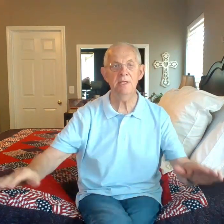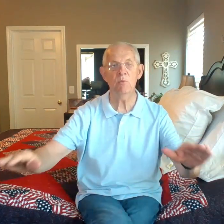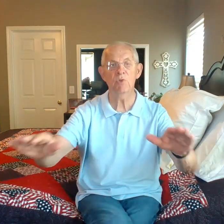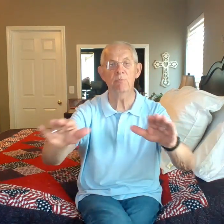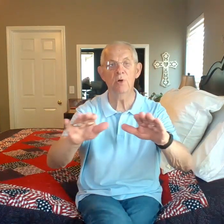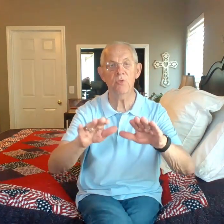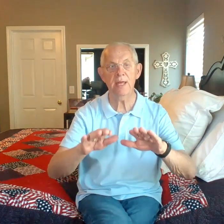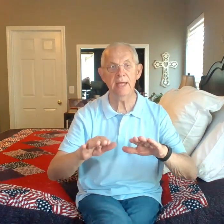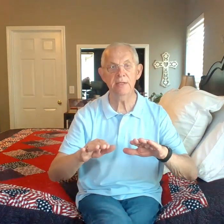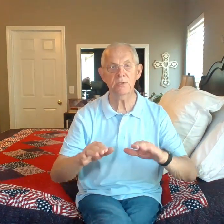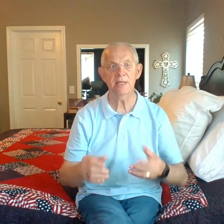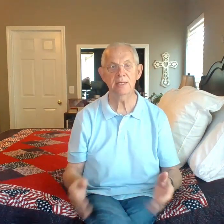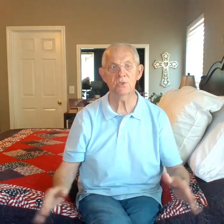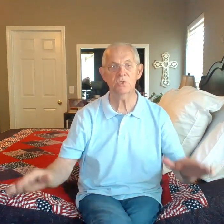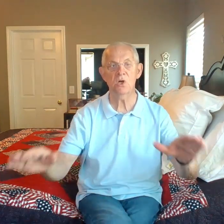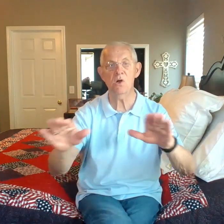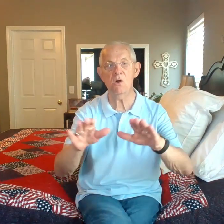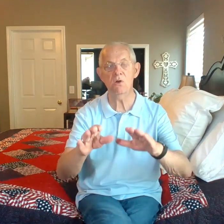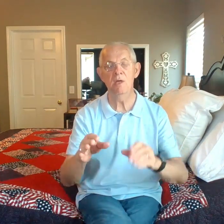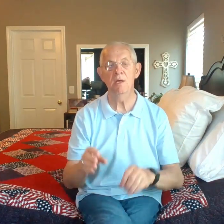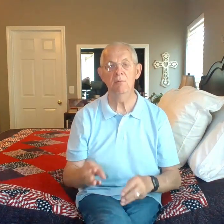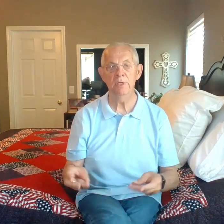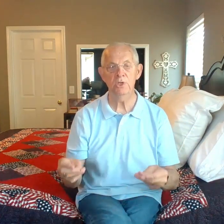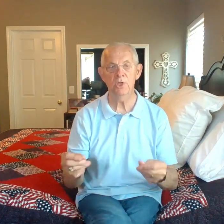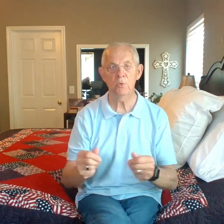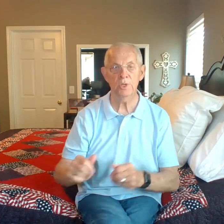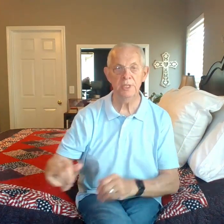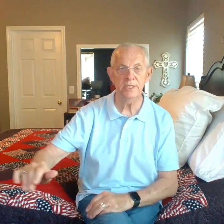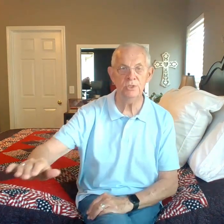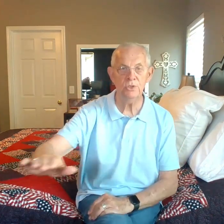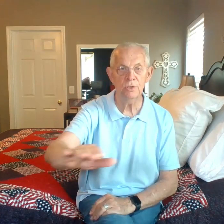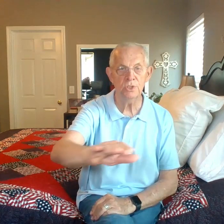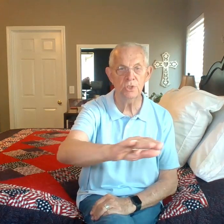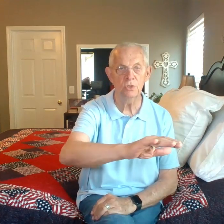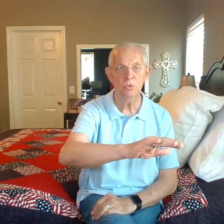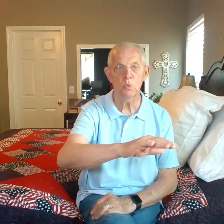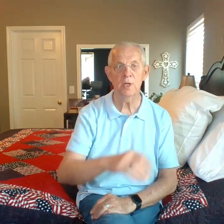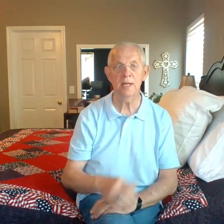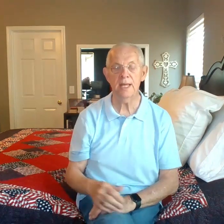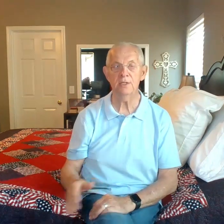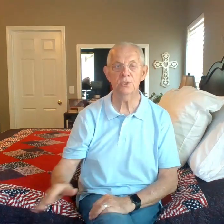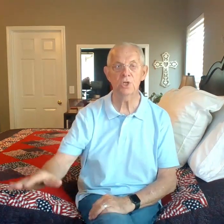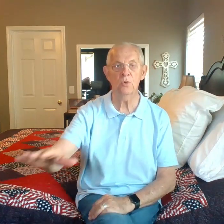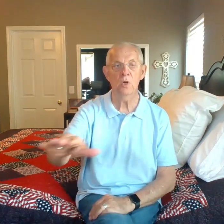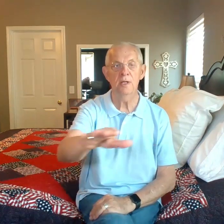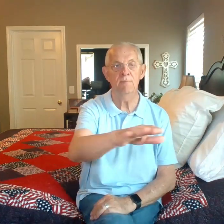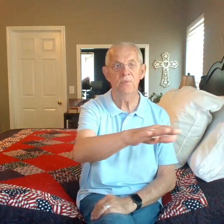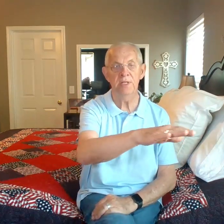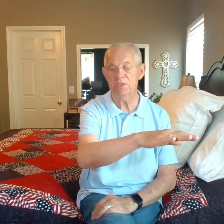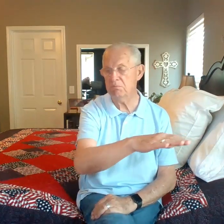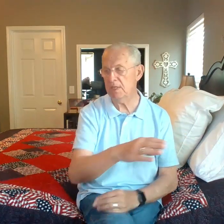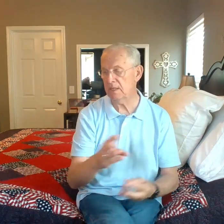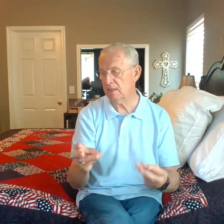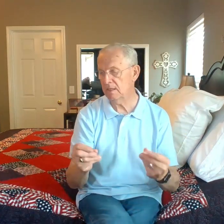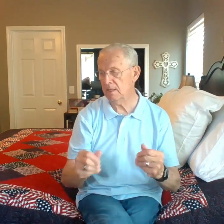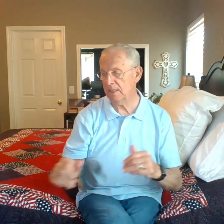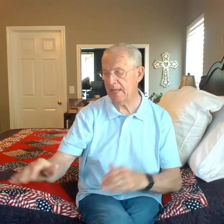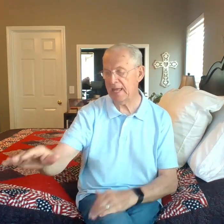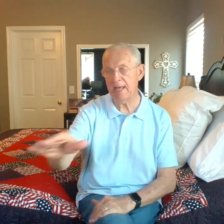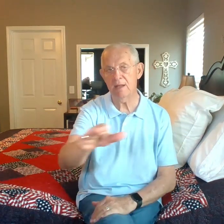with both hands, like in a song, but you don't really need to. You can just use one hand to show that it's big. Land,